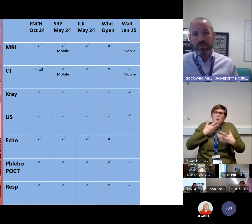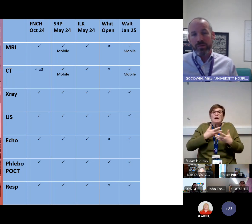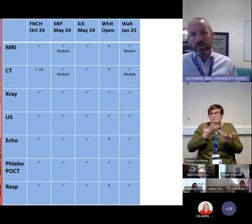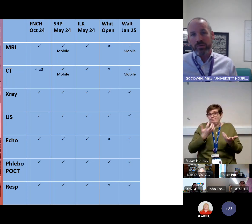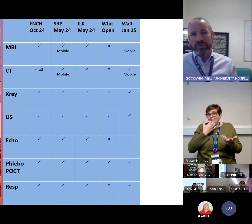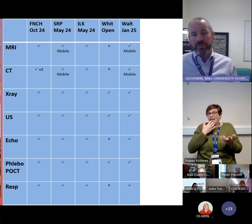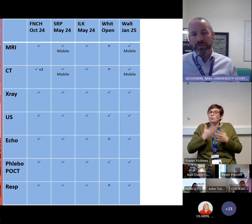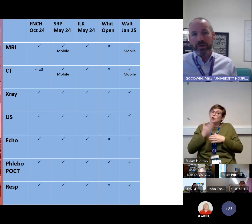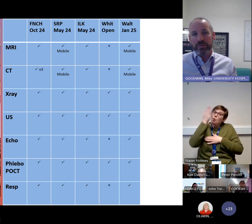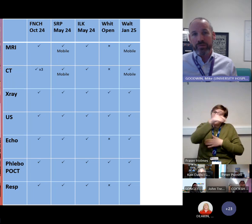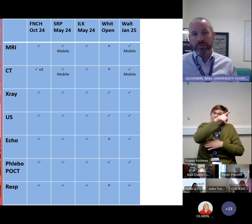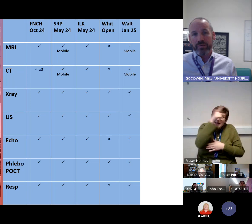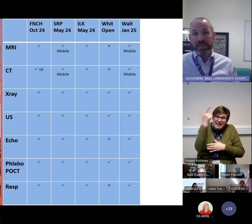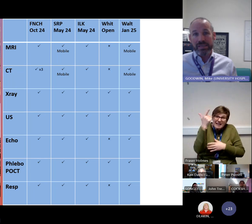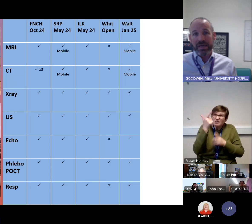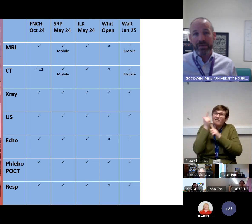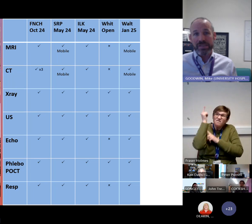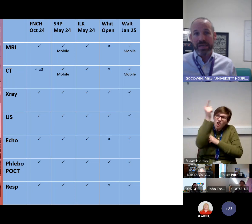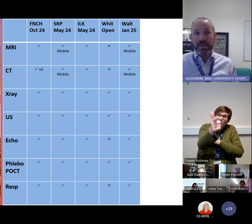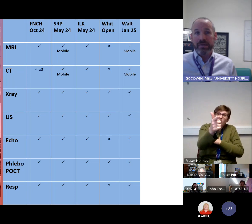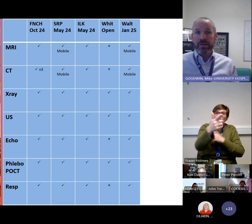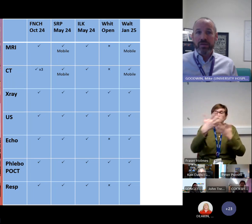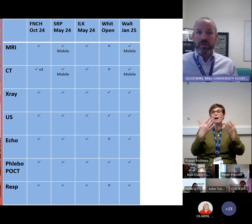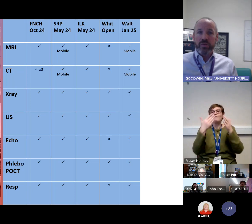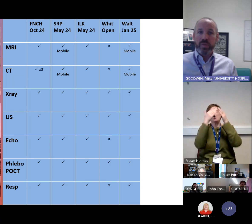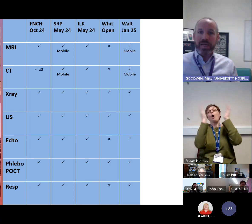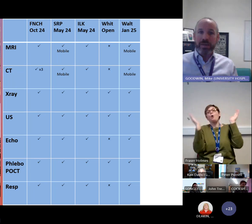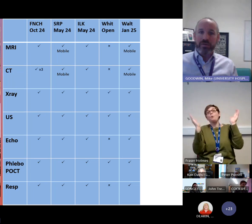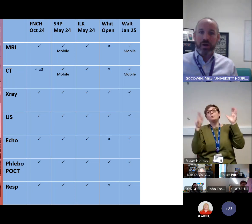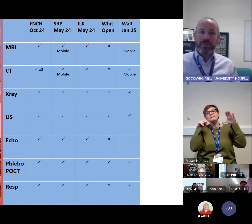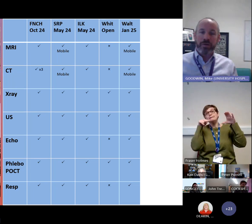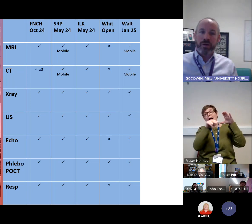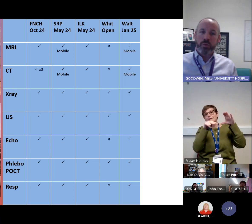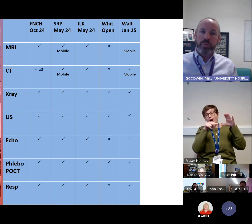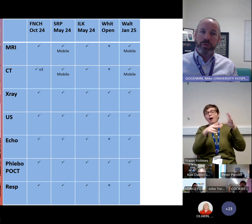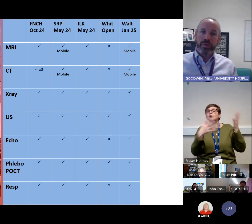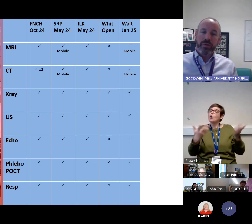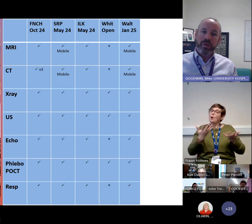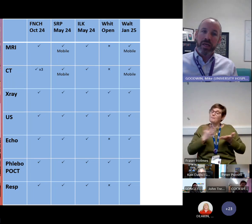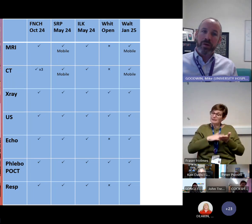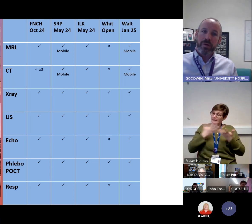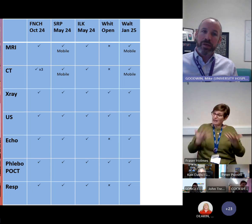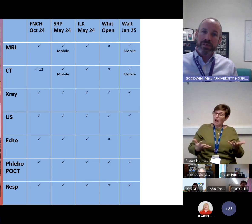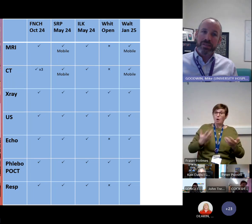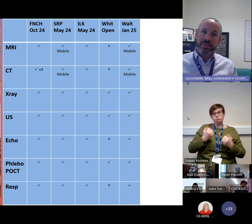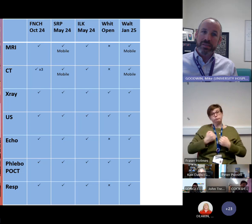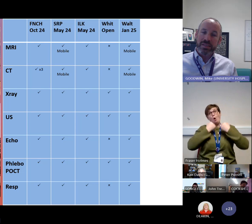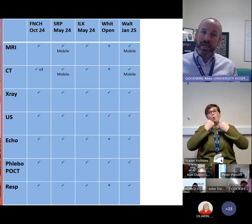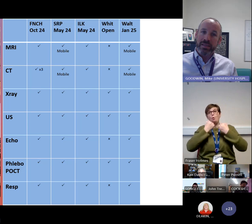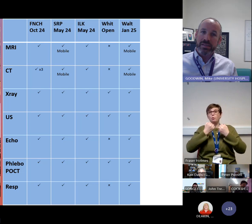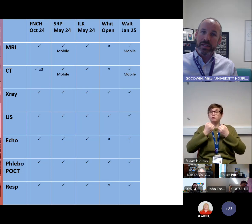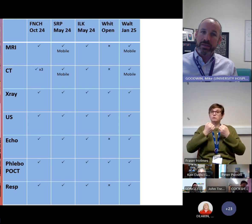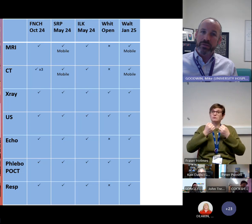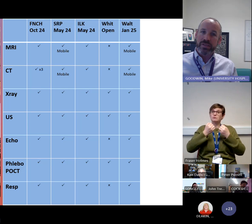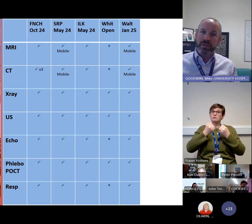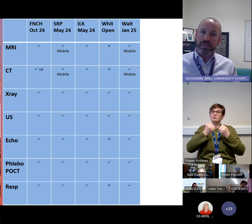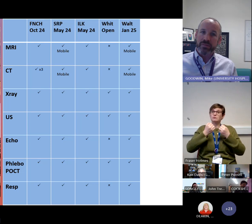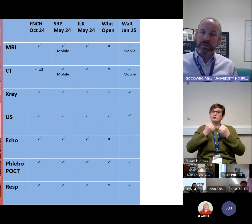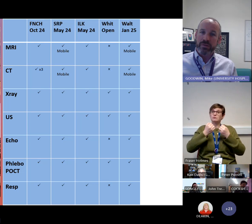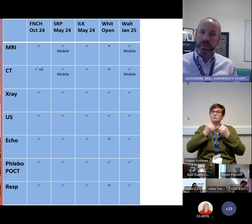Leeds or even further away to have their scan. So us being able to offer open MRI scans